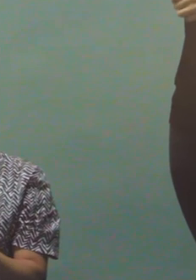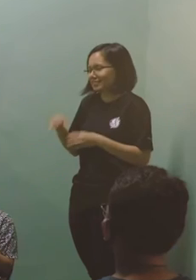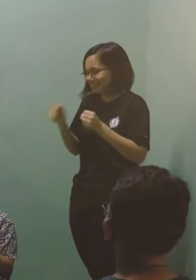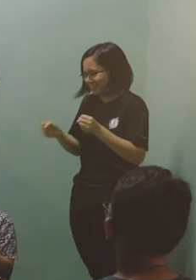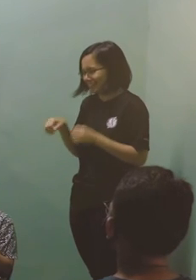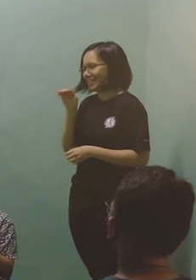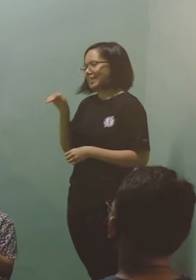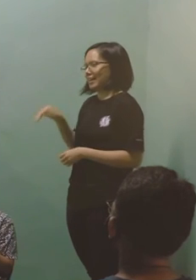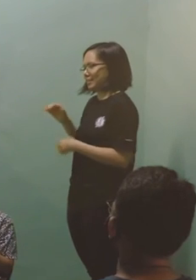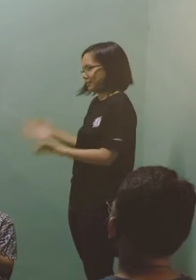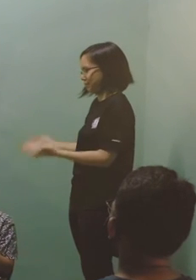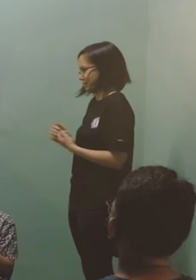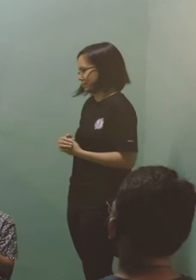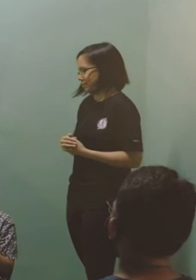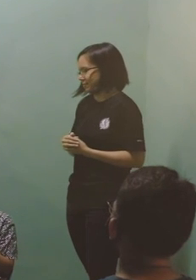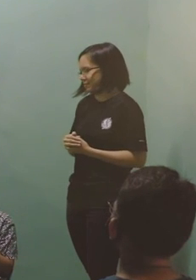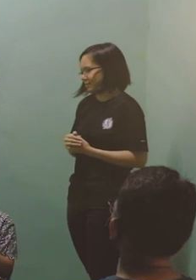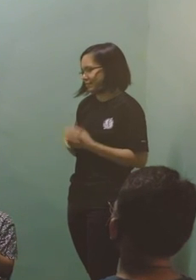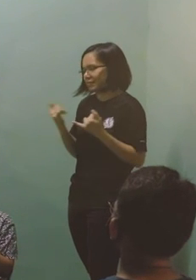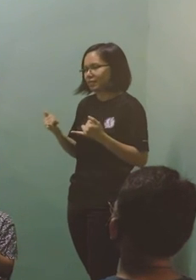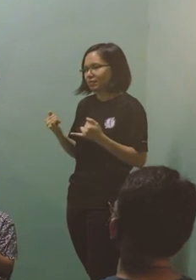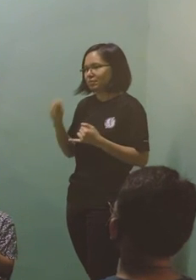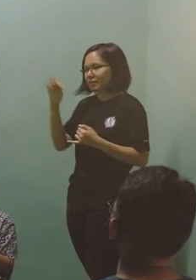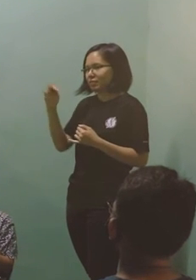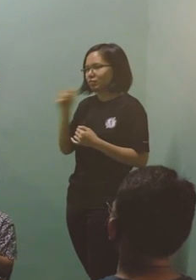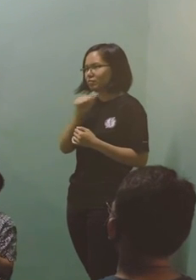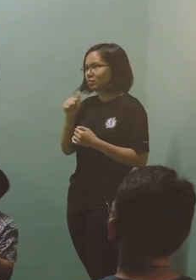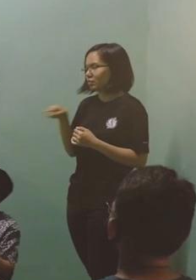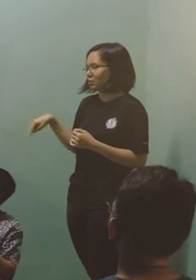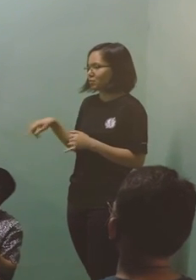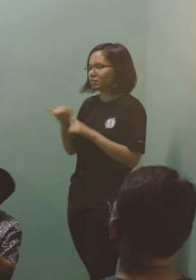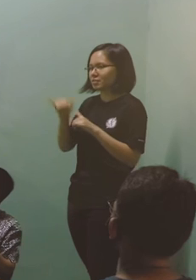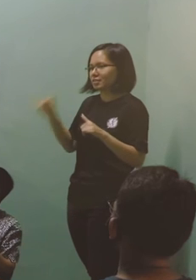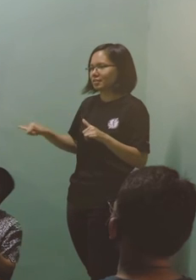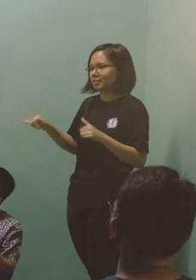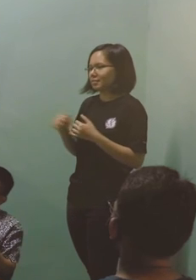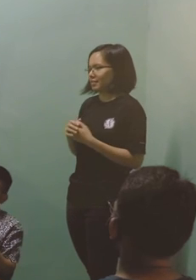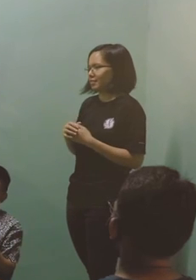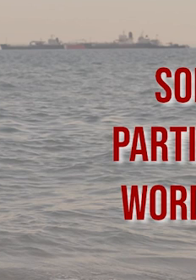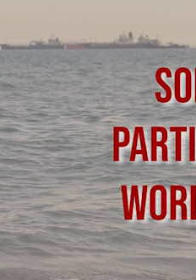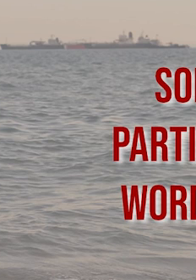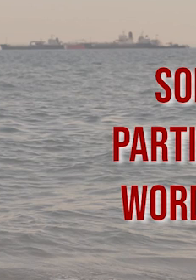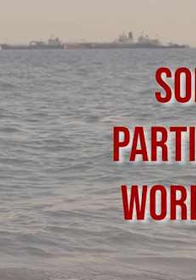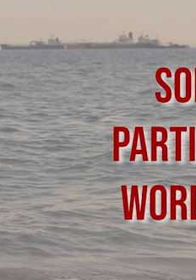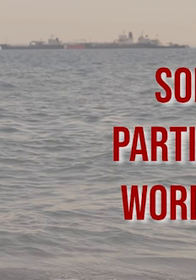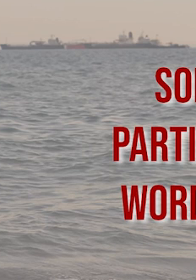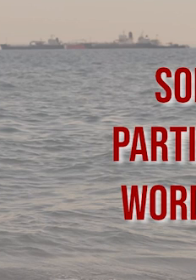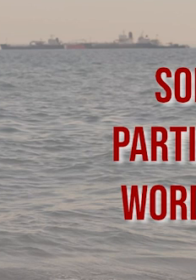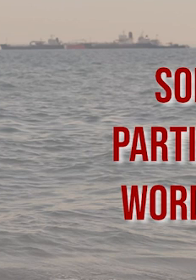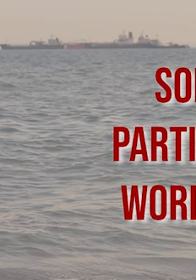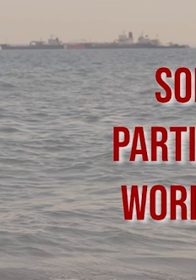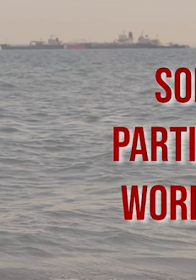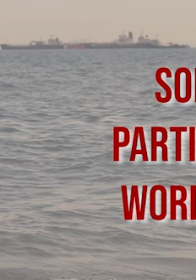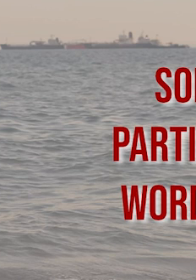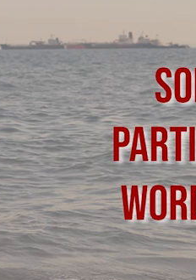nature? And yeah, I think that's all for today. That's me trying to act like a dolphin, by the